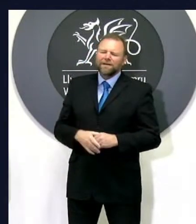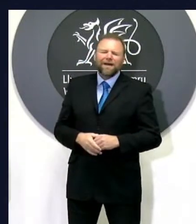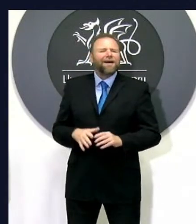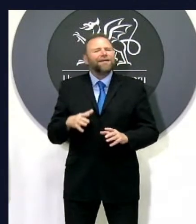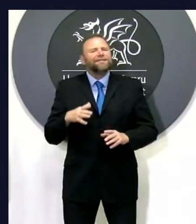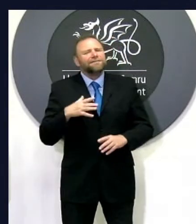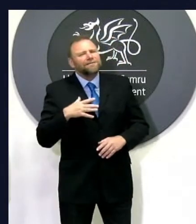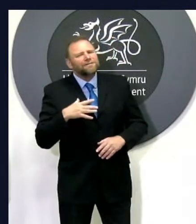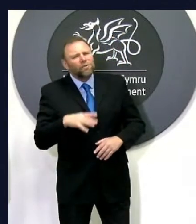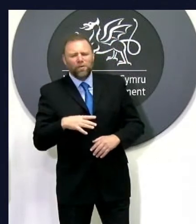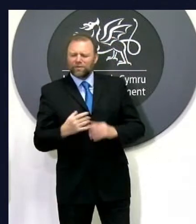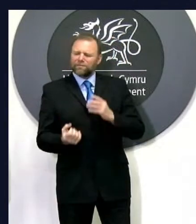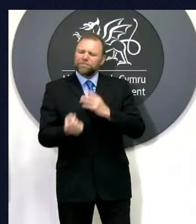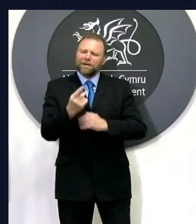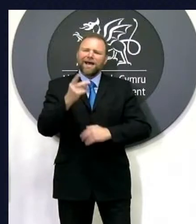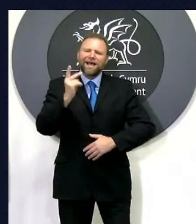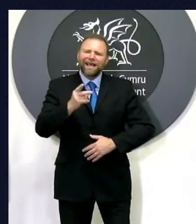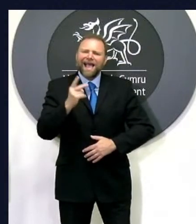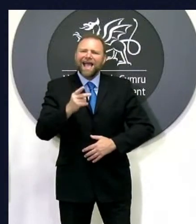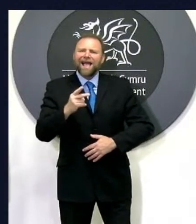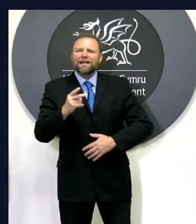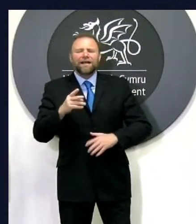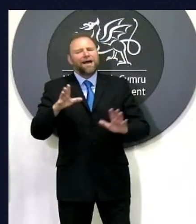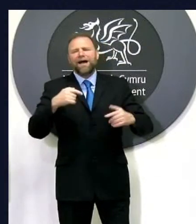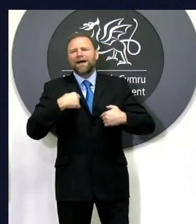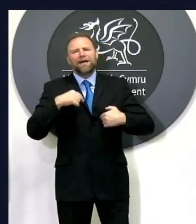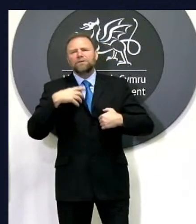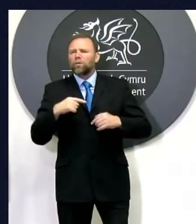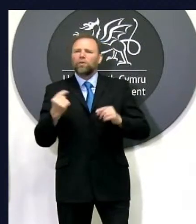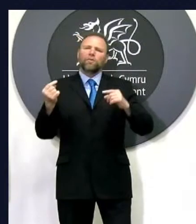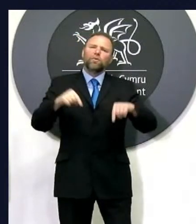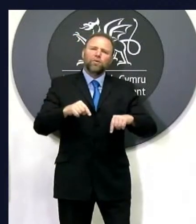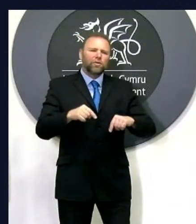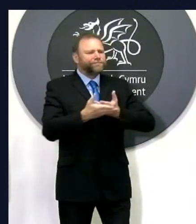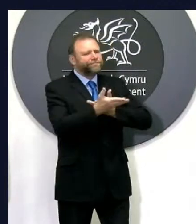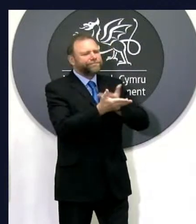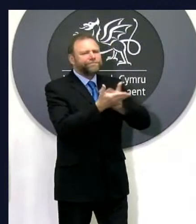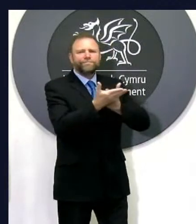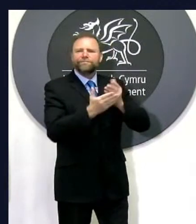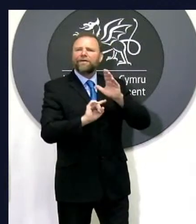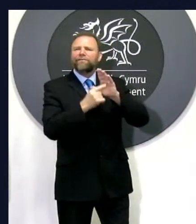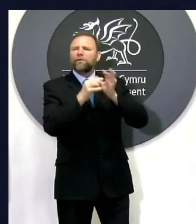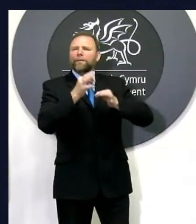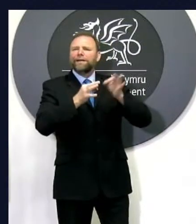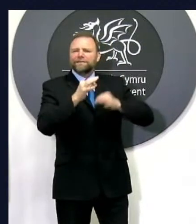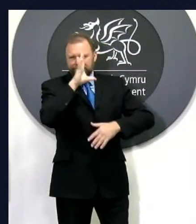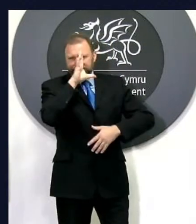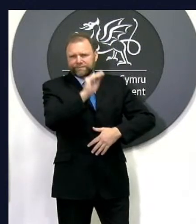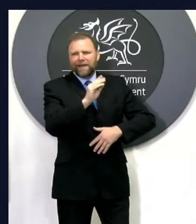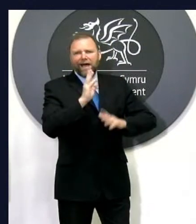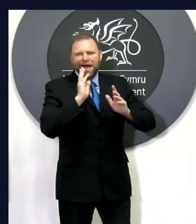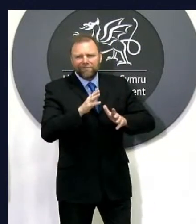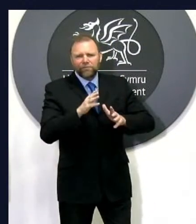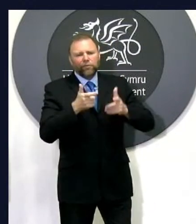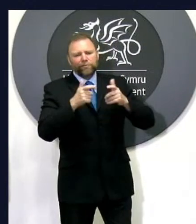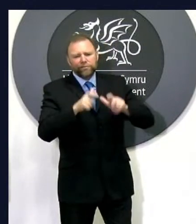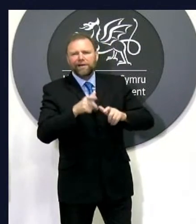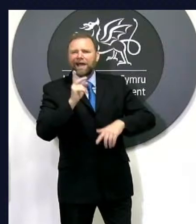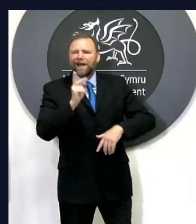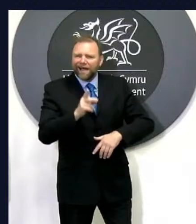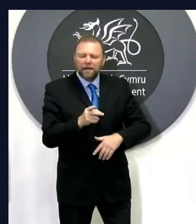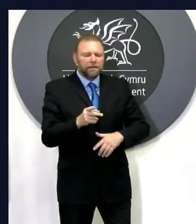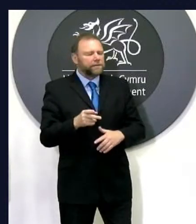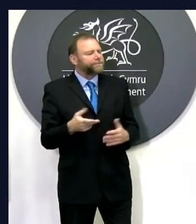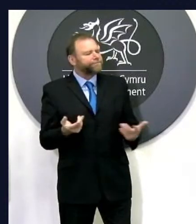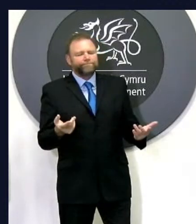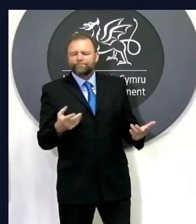need to see is that happening again here. I don't want to have to be in the position of advising the First Minister that we need to reconsider introducing